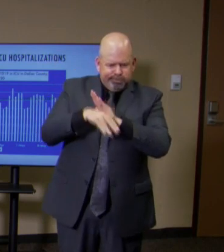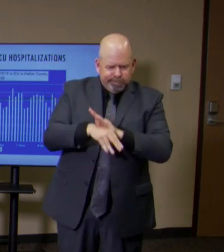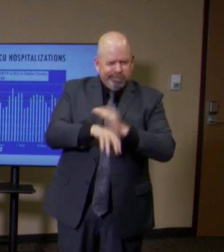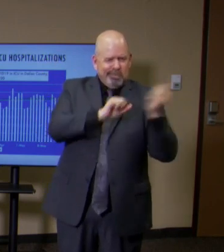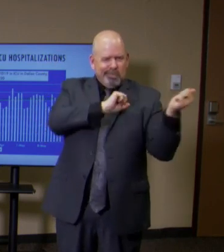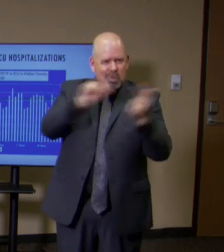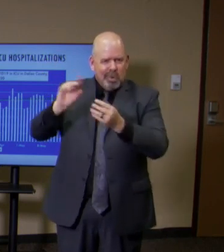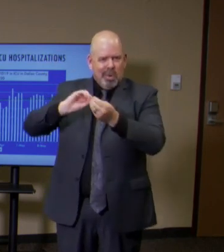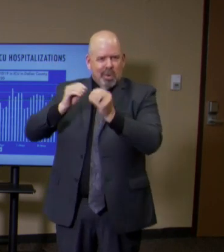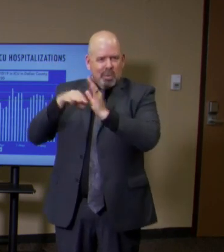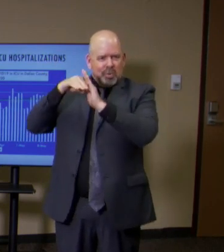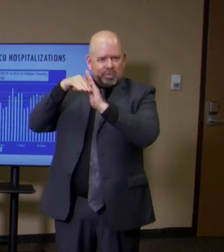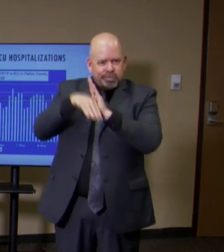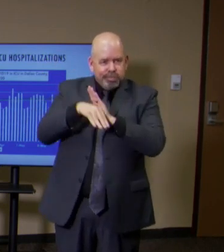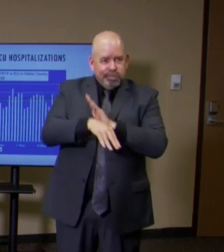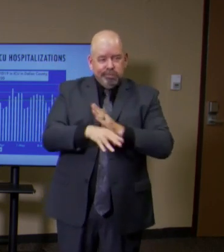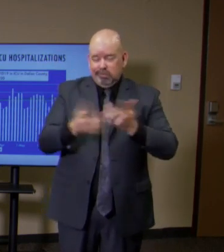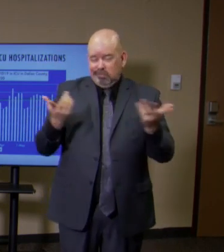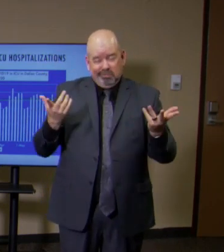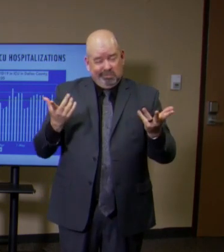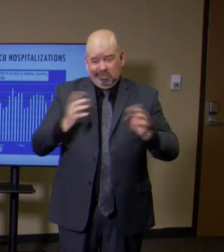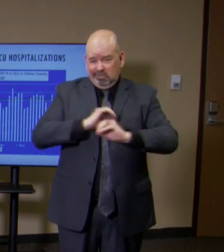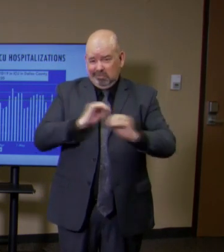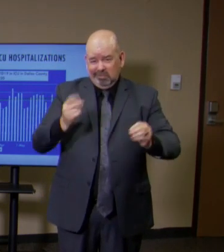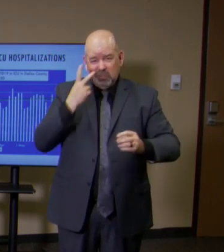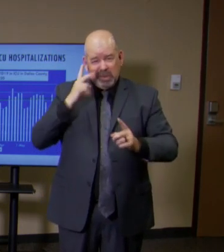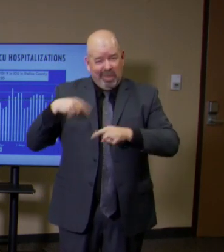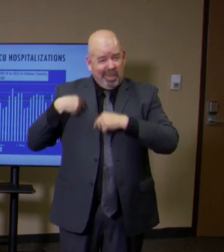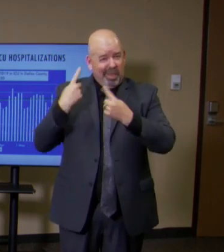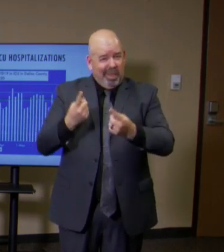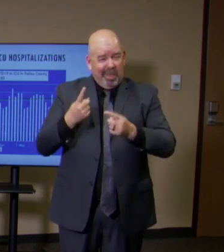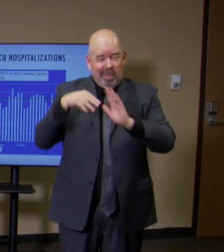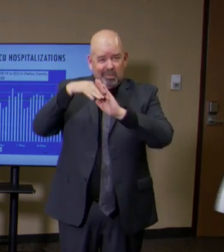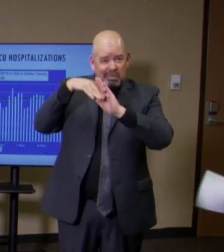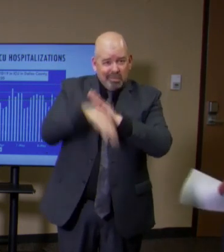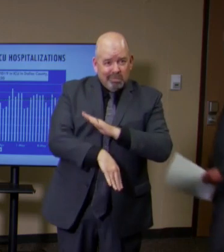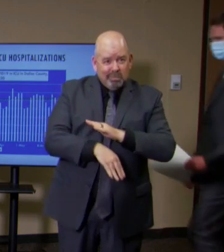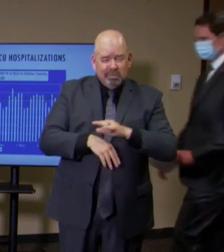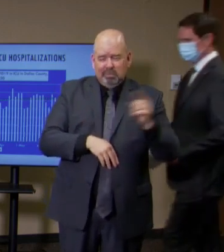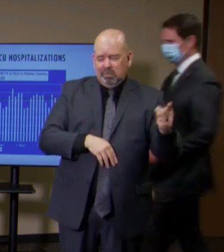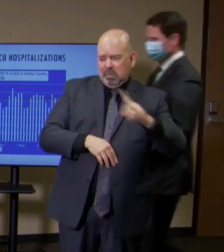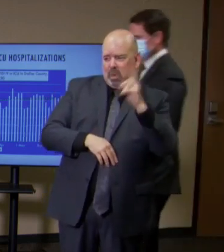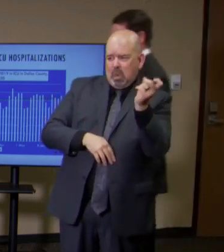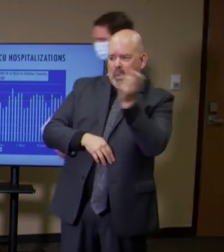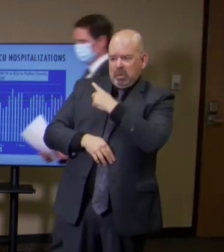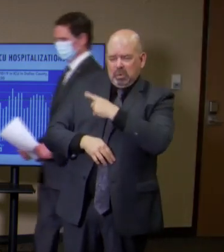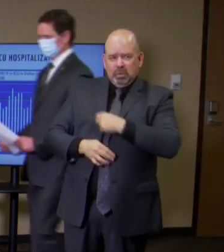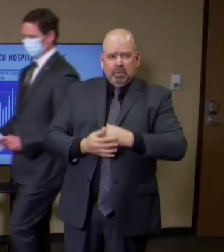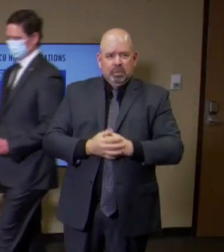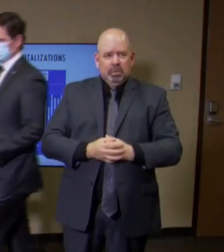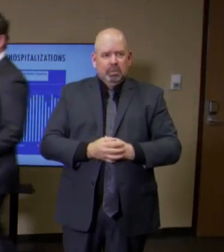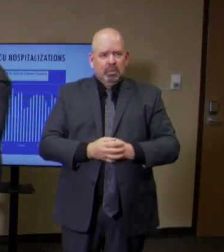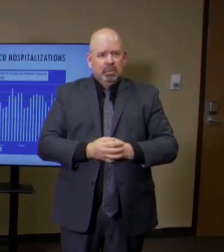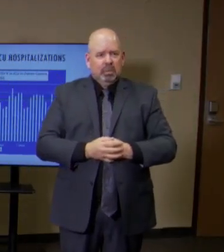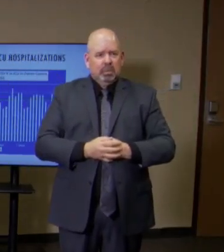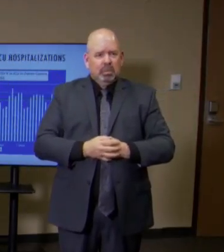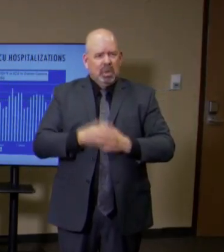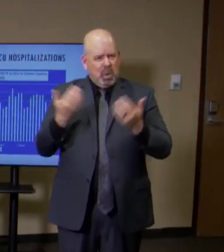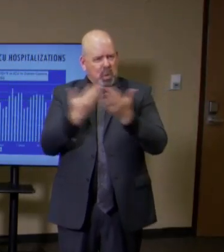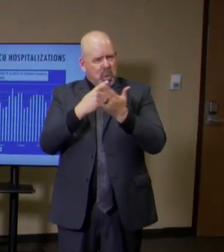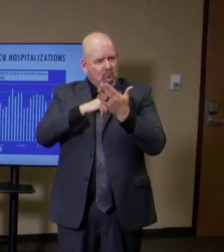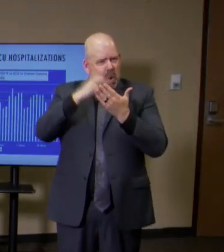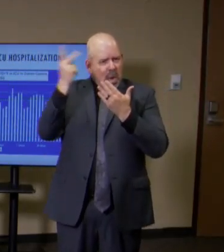Any questions? Yes. Judge, you, with the Stay Safe Business program, I'm